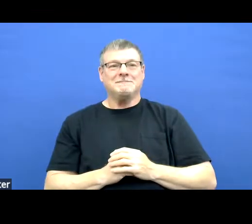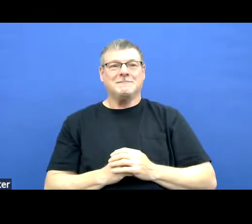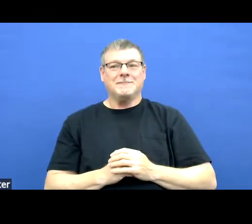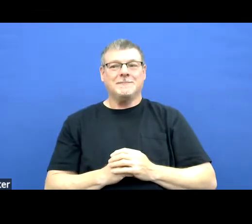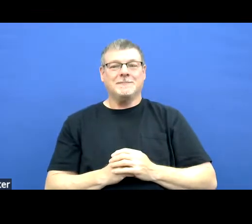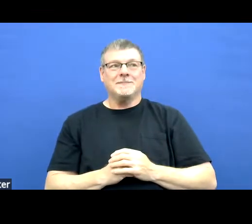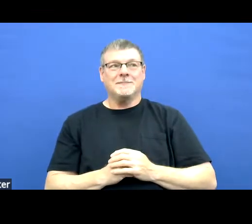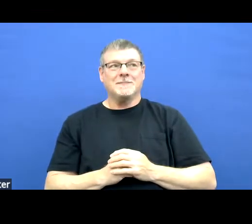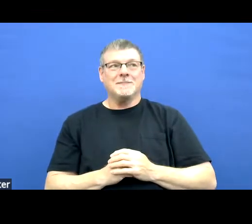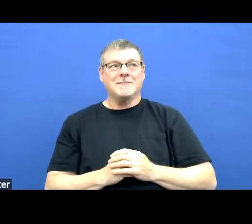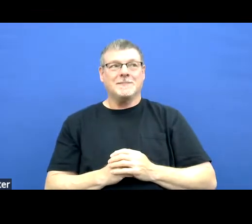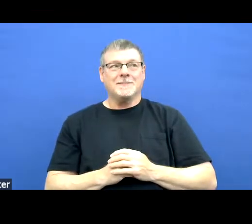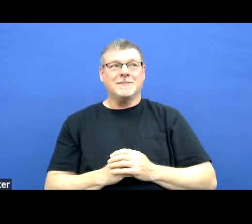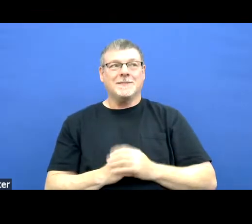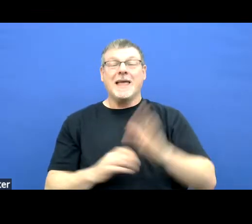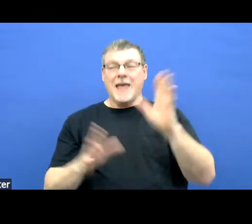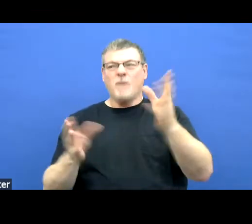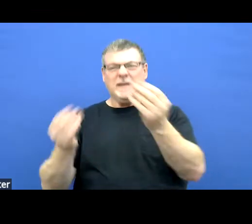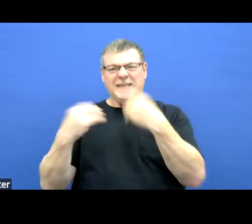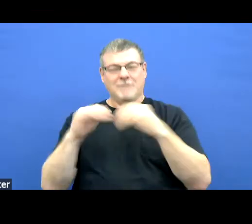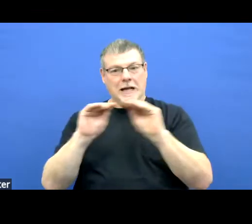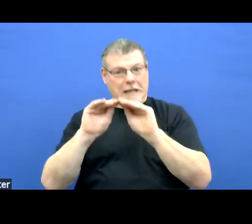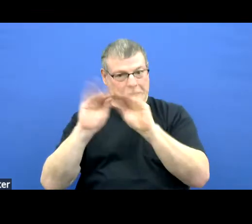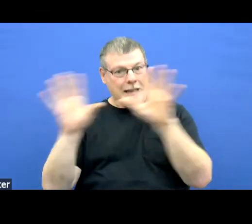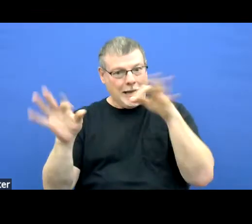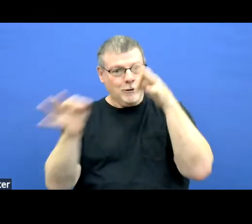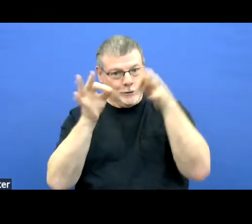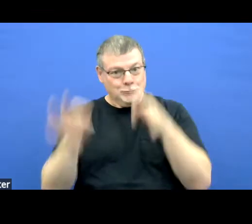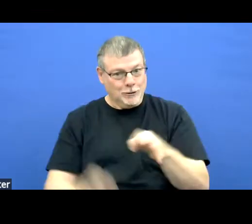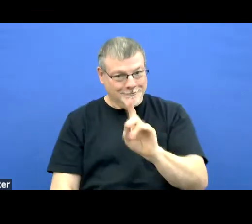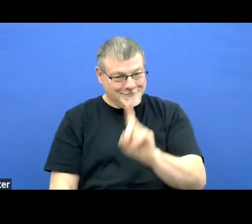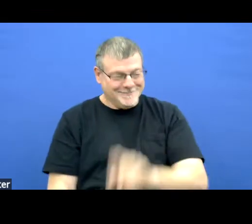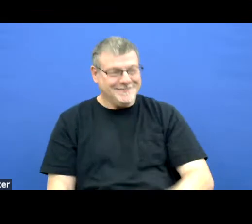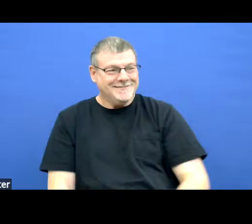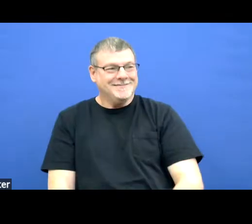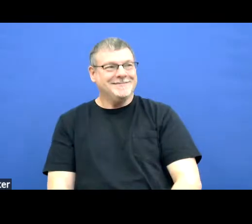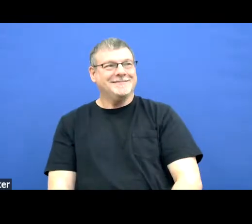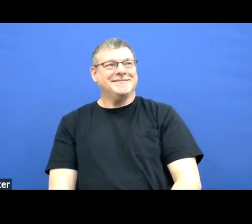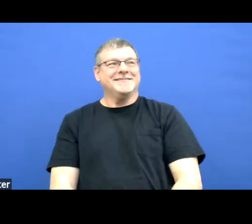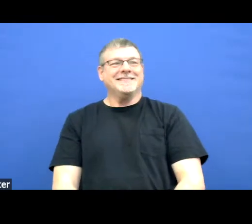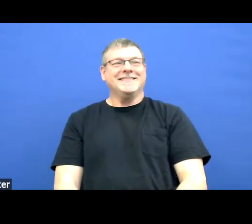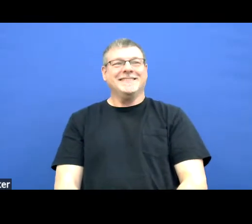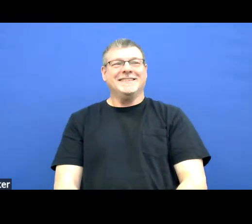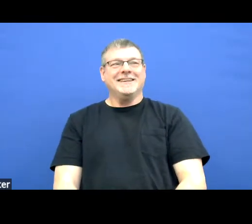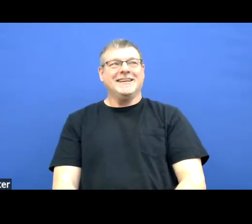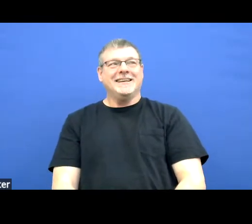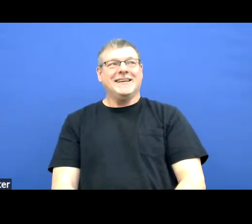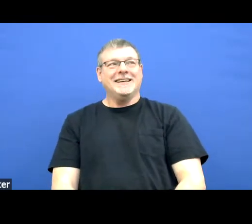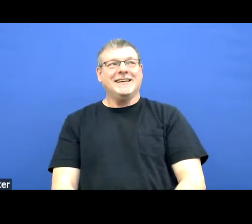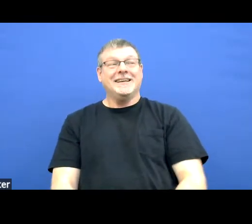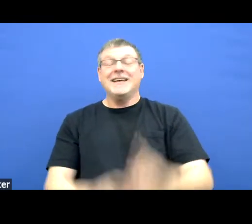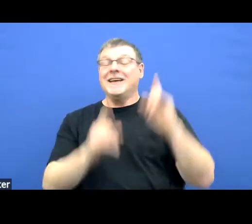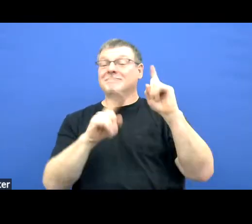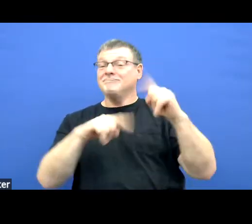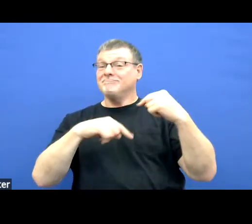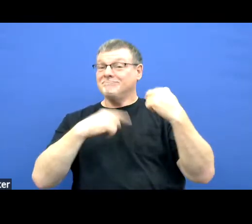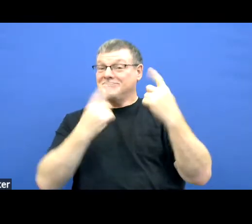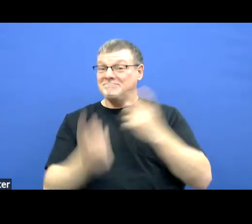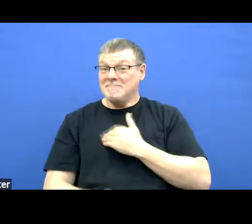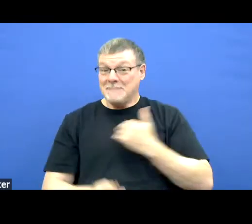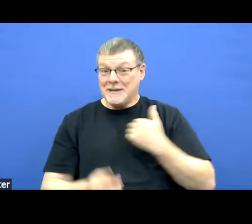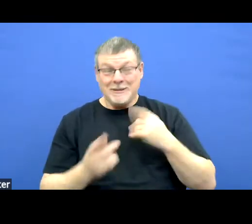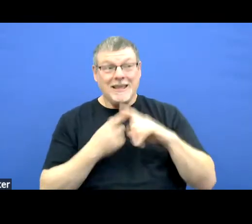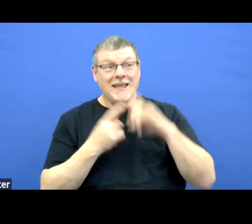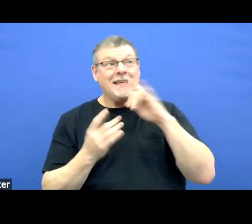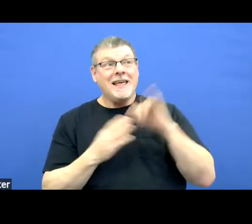I was given clear instructions, that's what. As a longtime member and current president